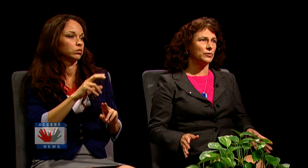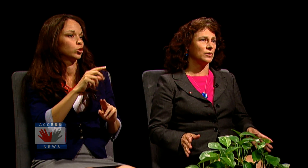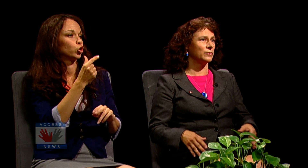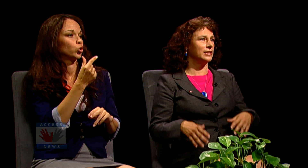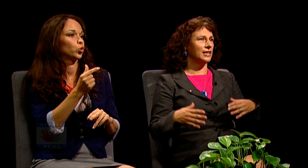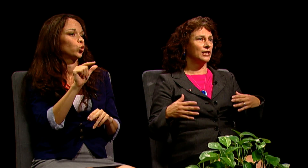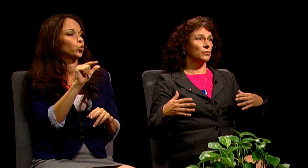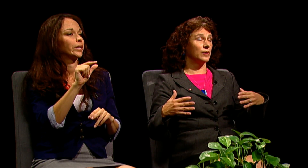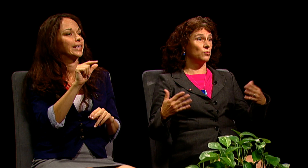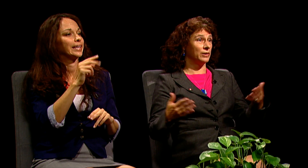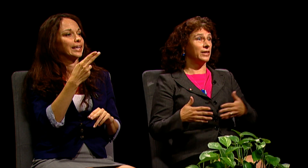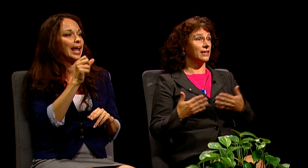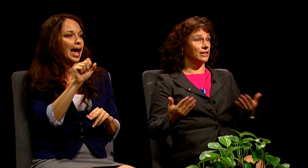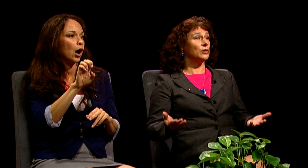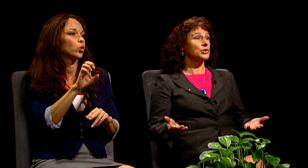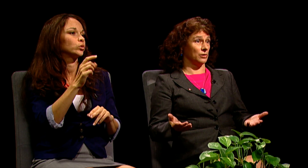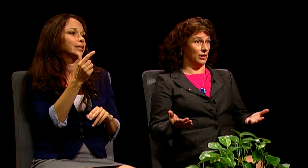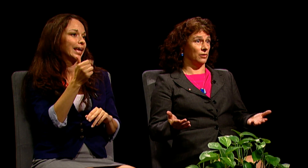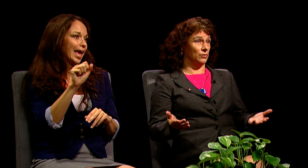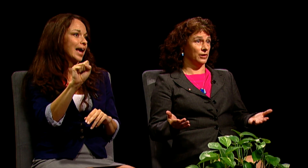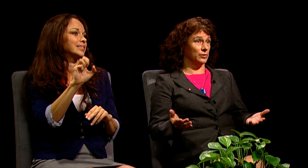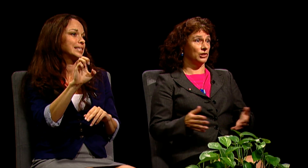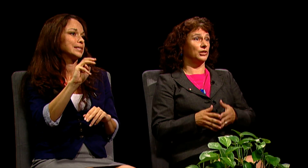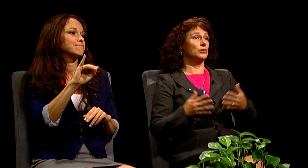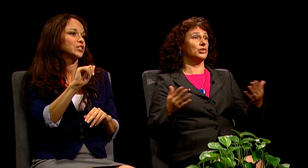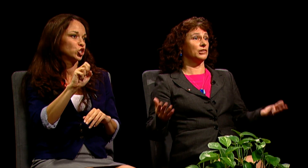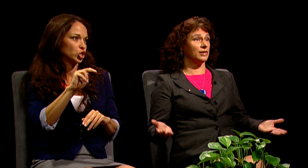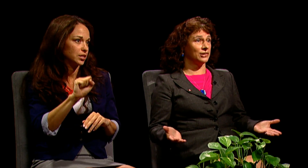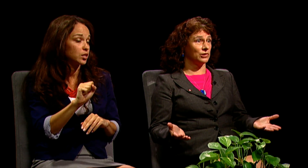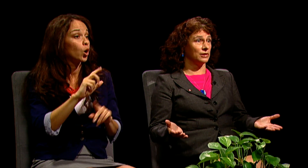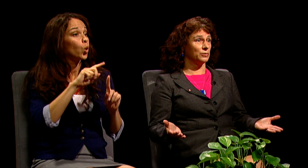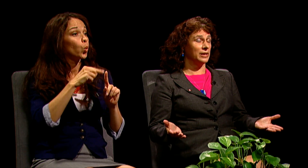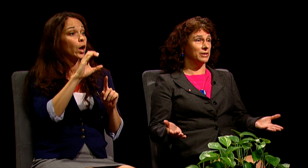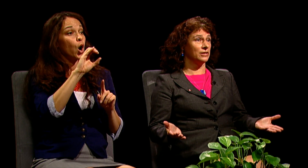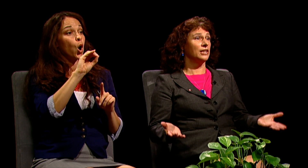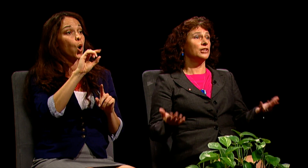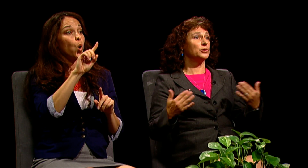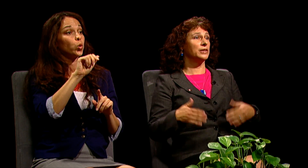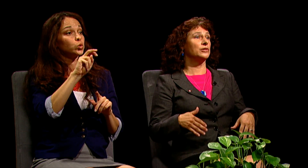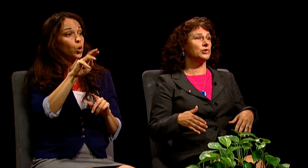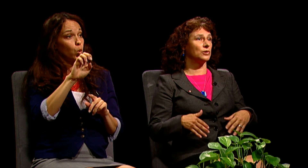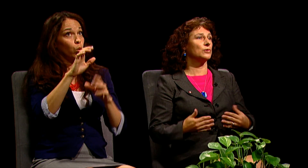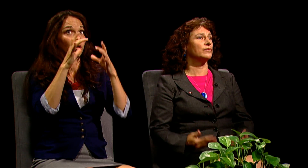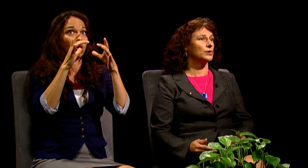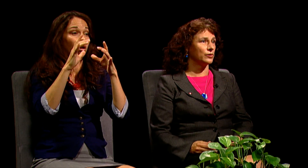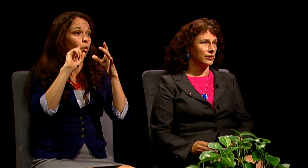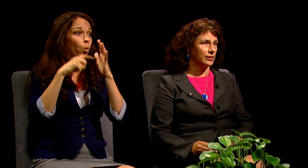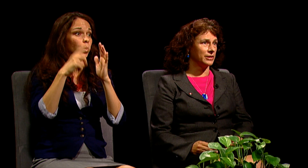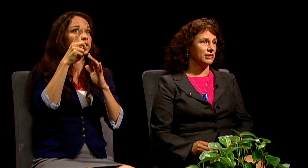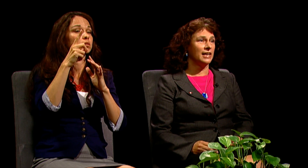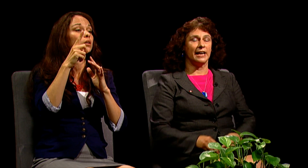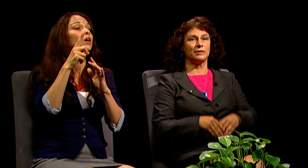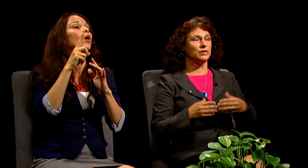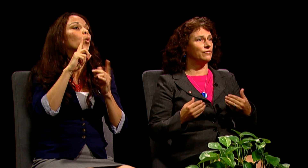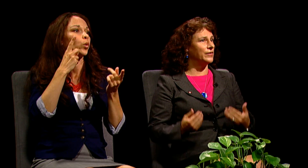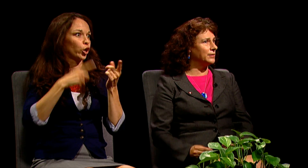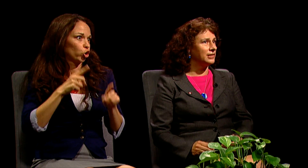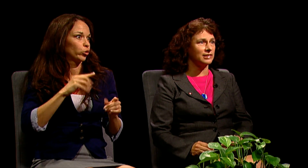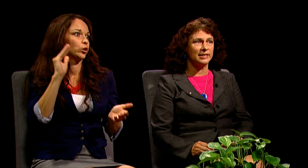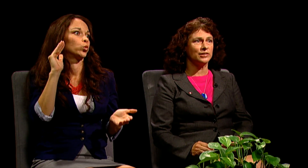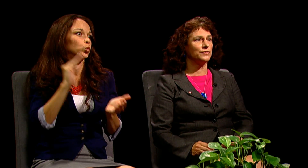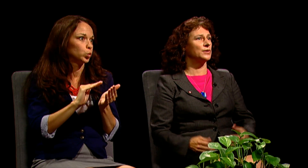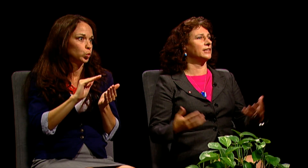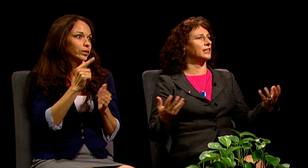agreements before. When we had the ozone hole, there was a huge international agreement to reduce chlorofluorocarbons. And it was